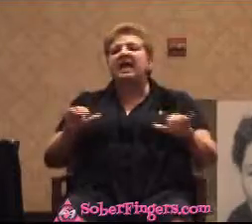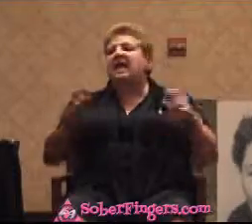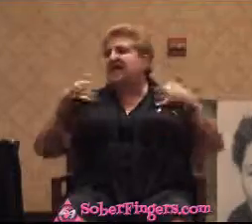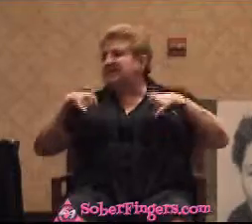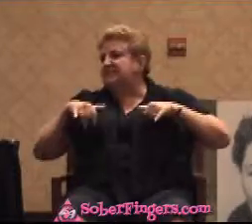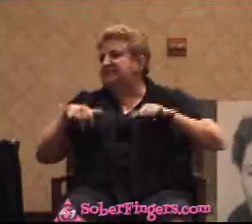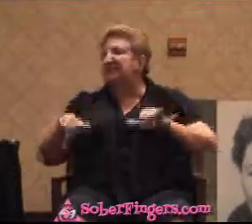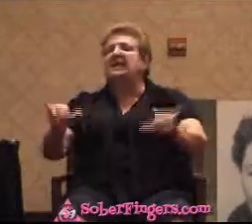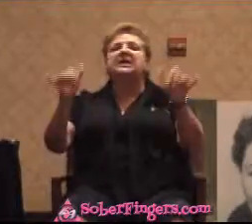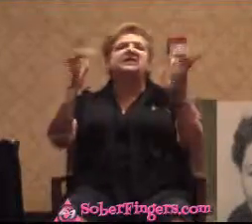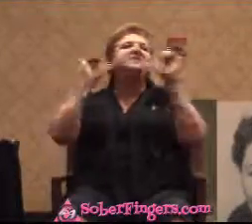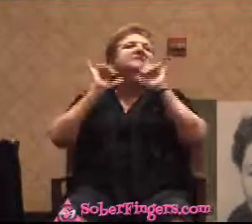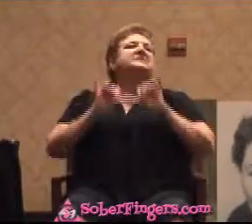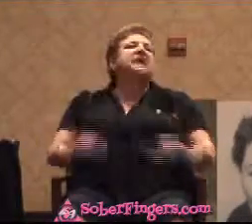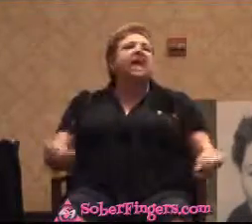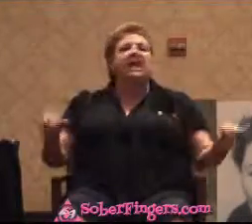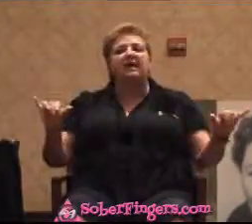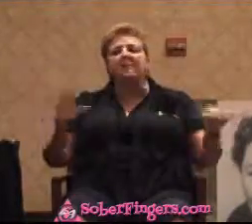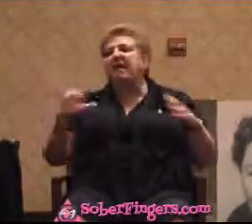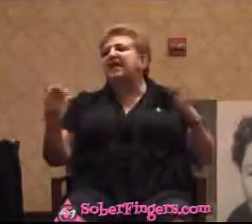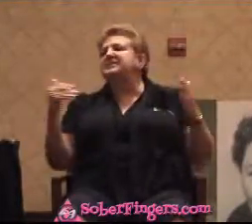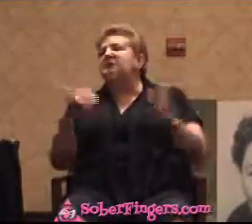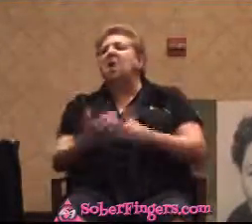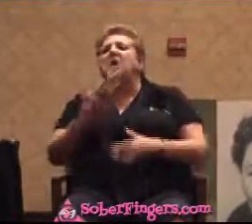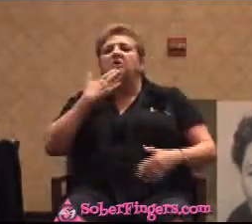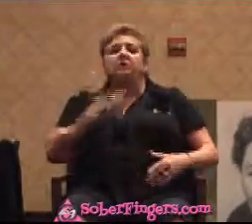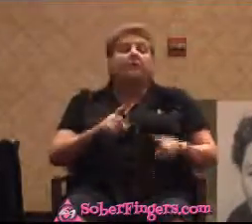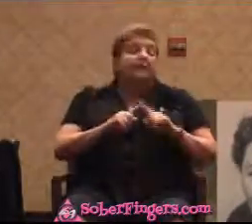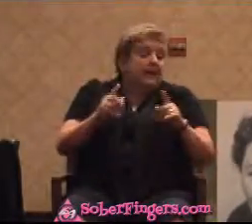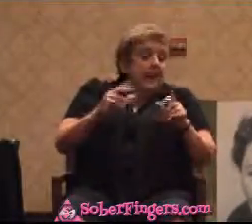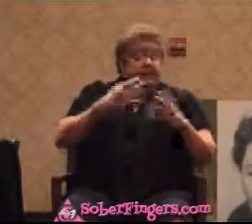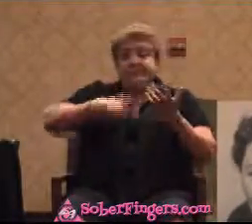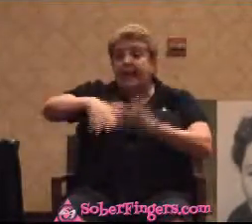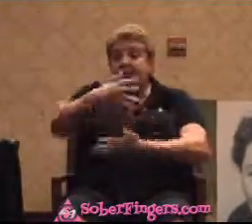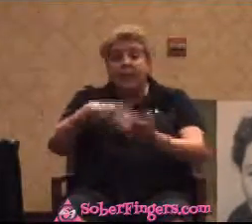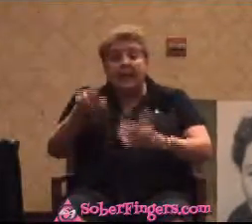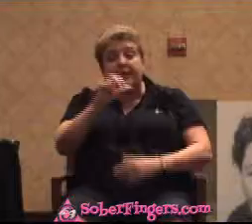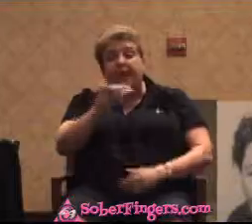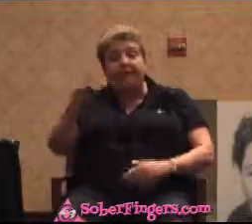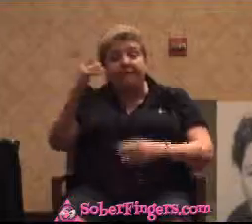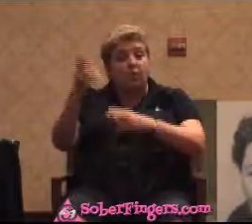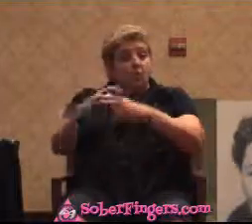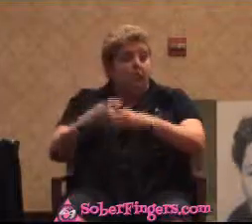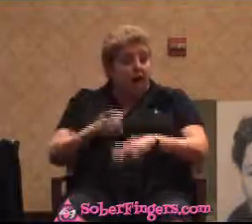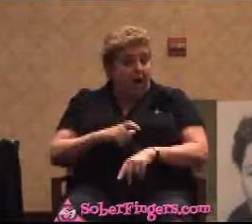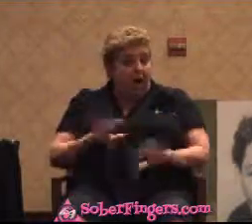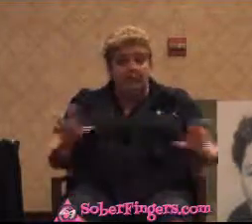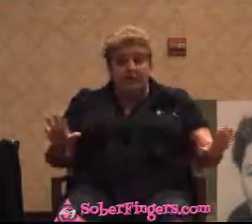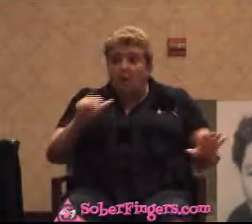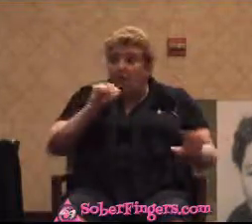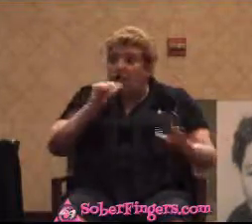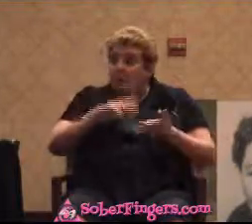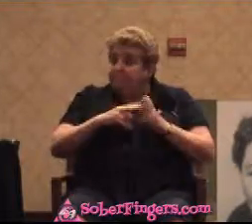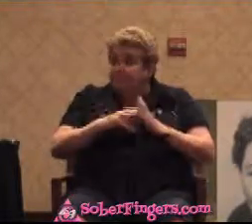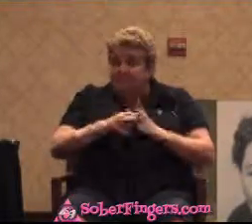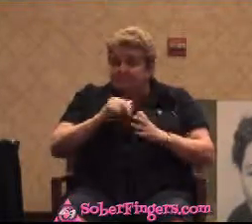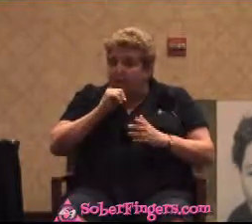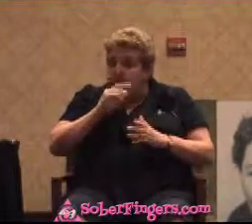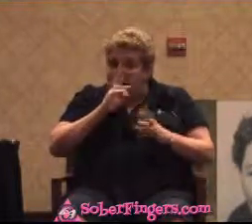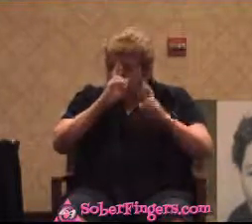same. It's all good. So I stayed around AA for a little while. About this time, I don't mean no disrespect, this is just the way it was.